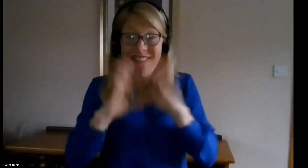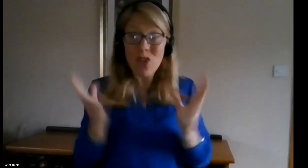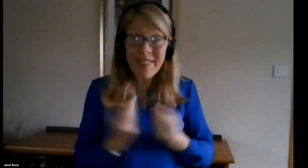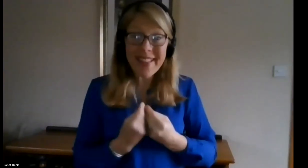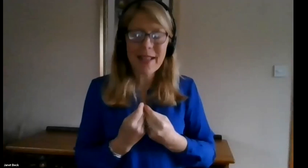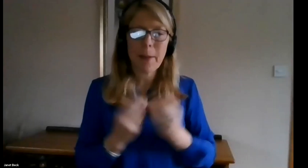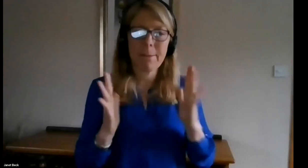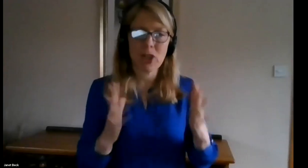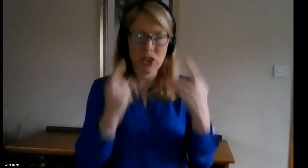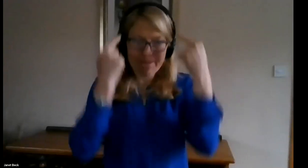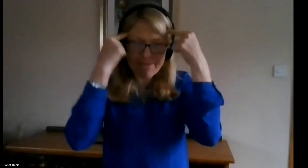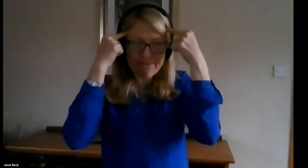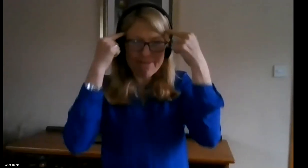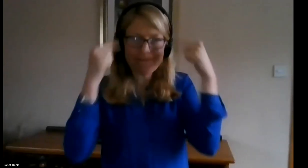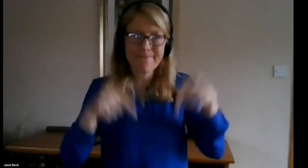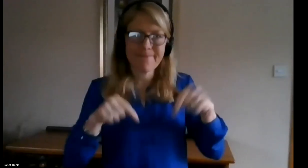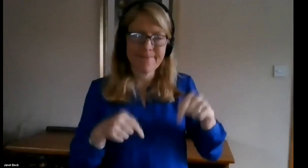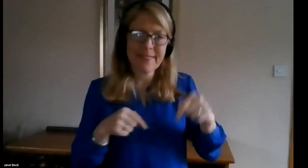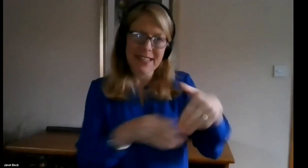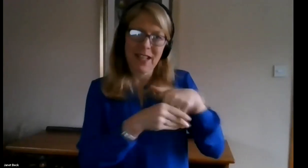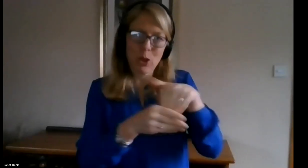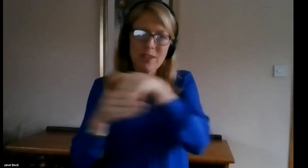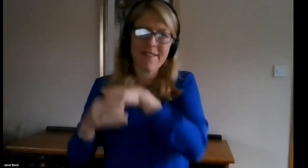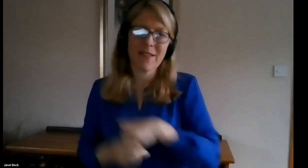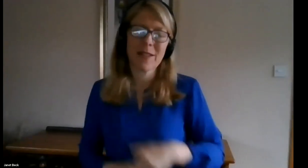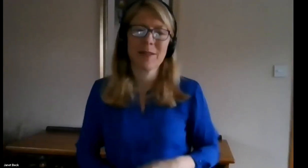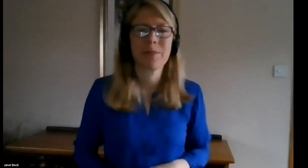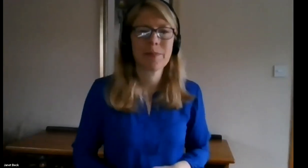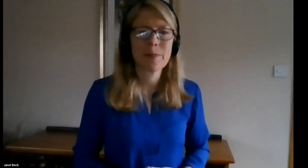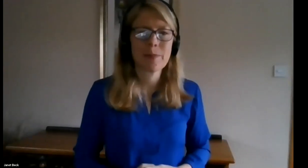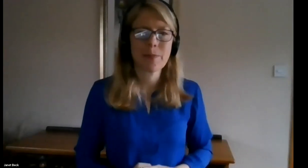and culture and arts and cultural industry going forward, I think.